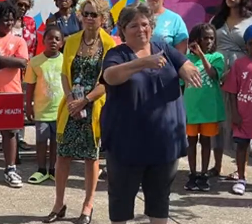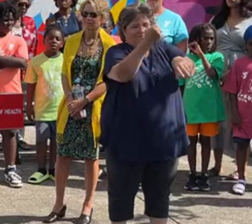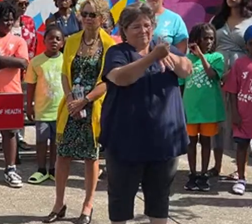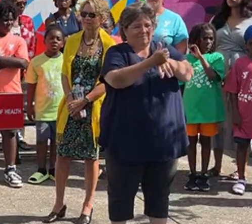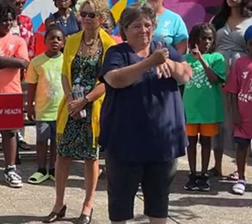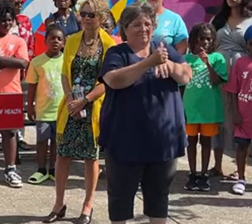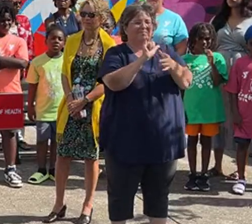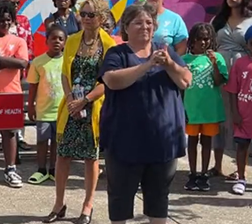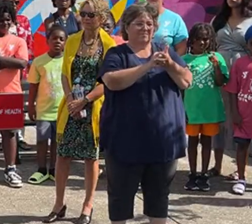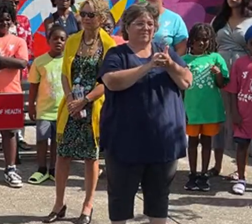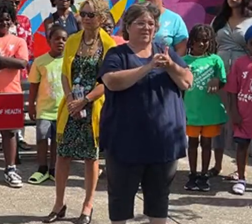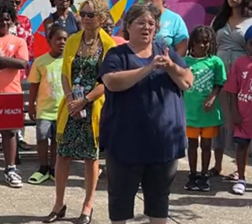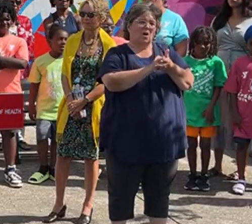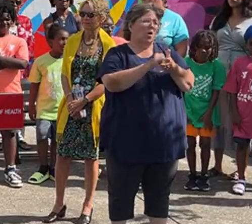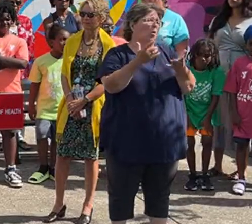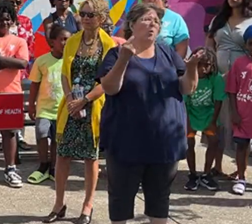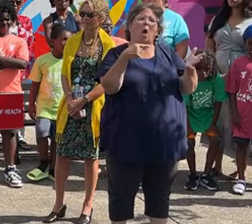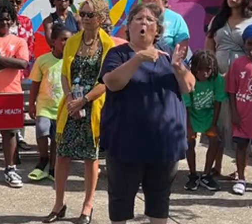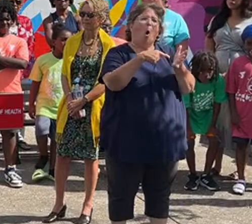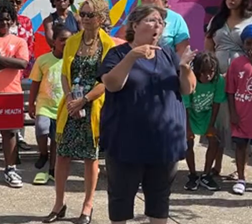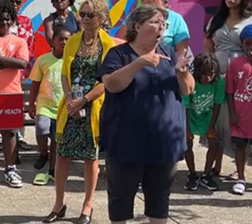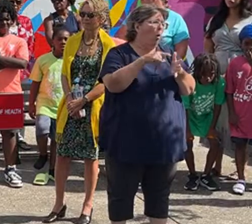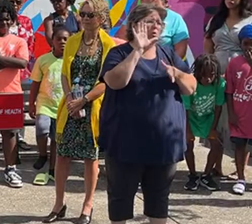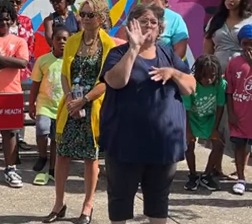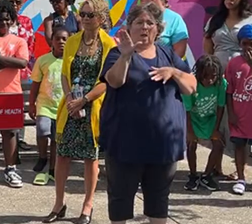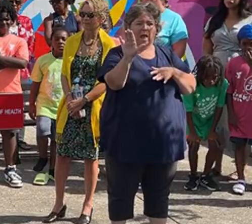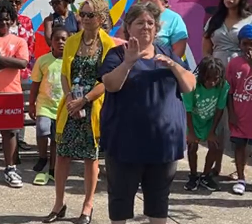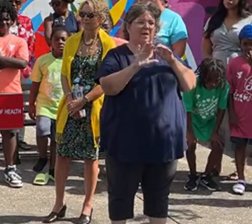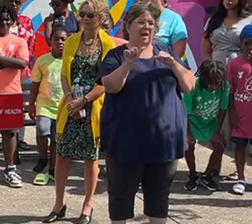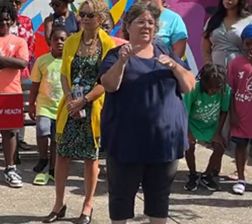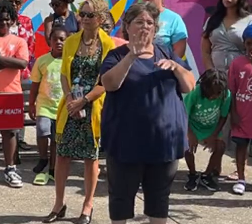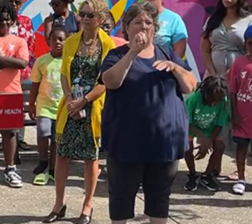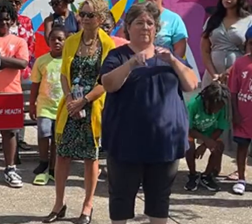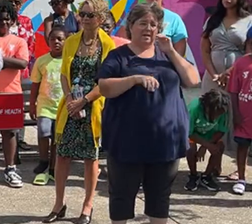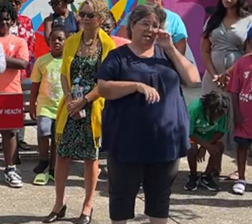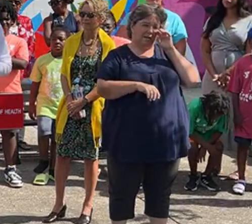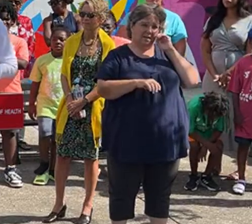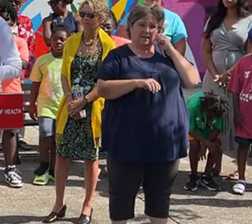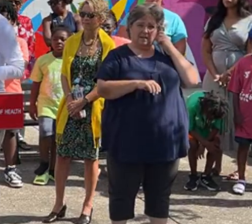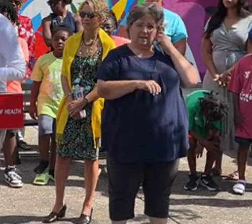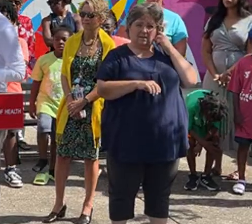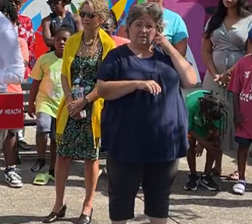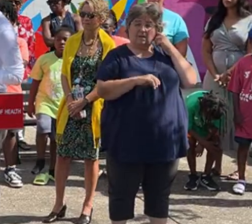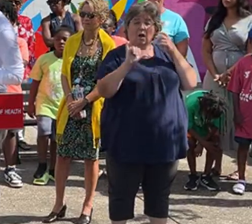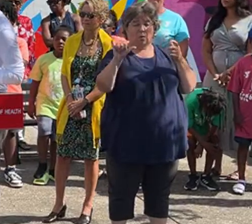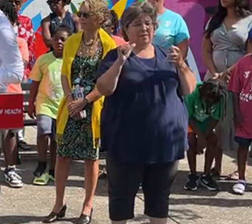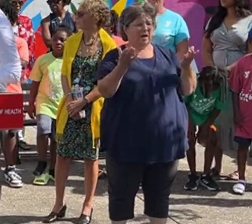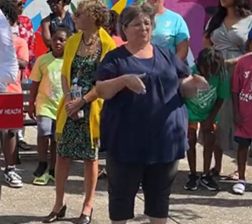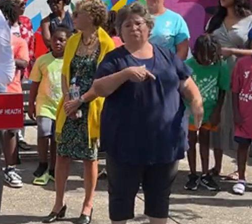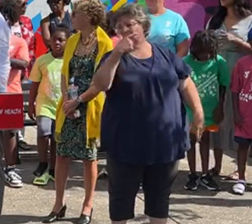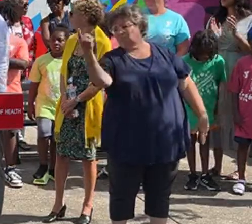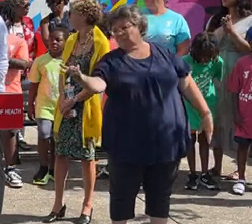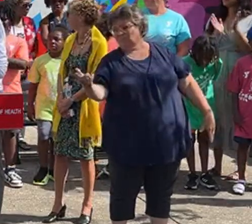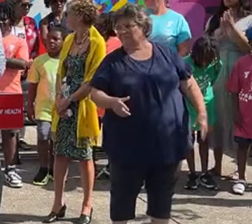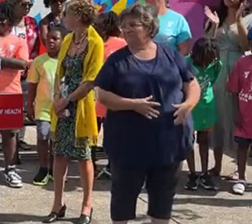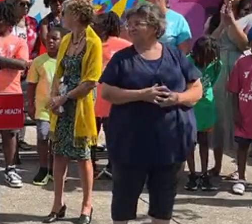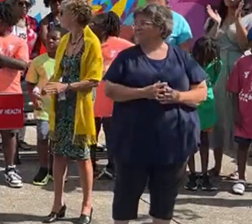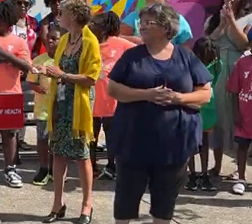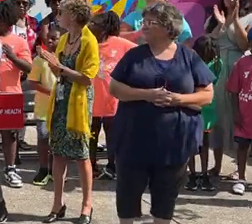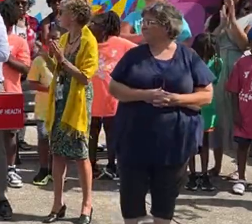this piece. We owe a massive debt to him and his company, Eat Off Art. With that, Idris Wajed.